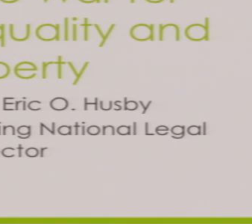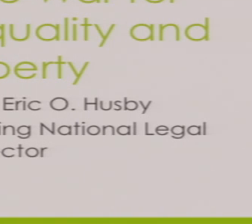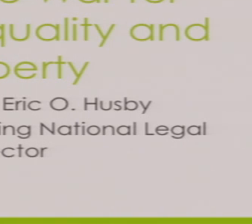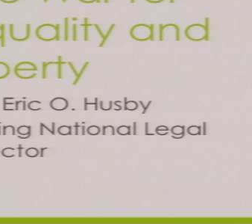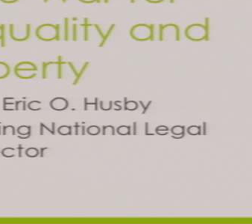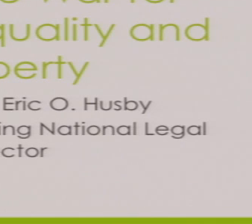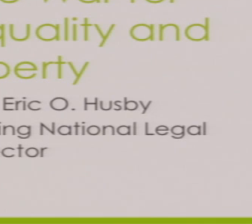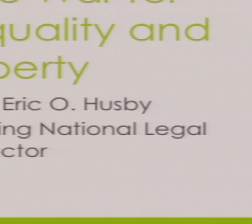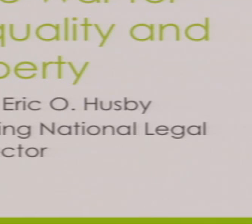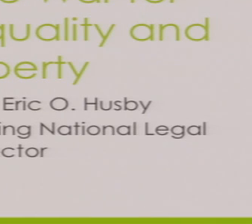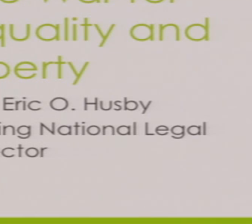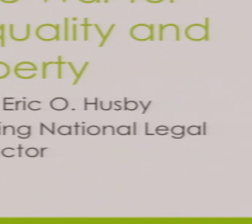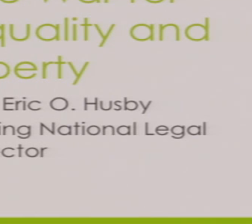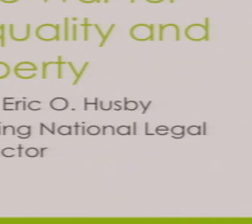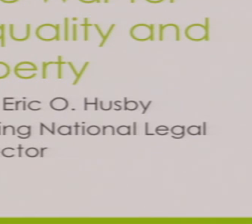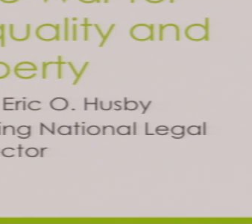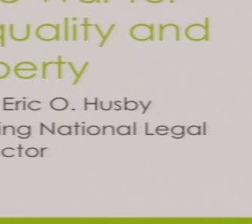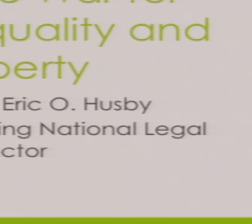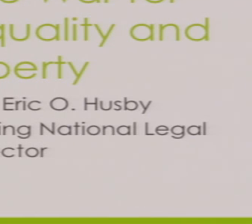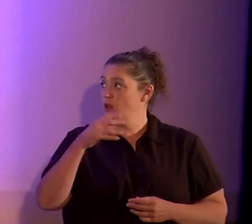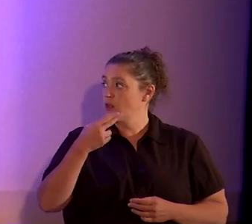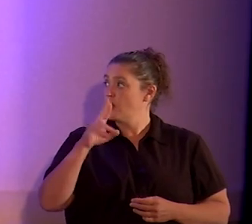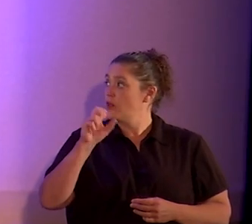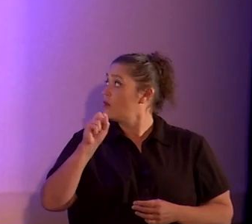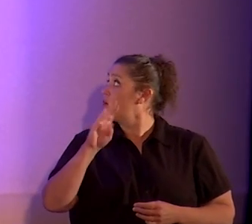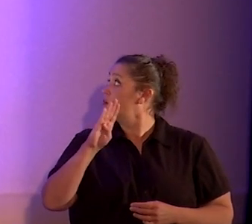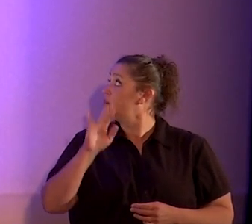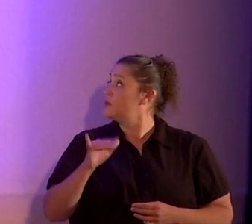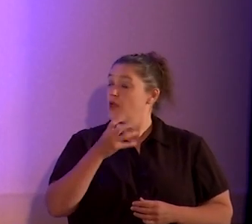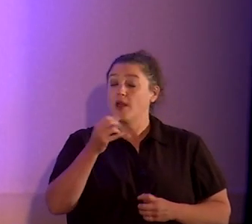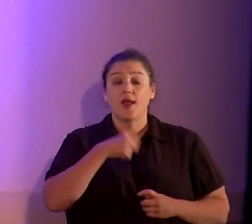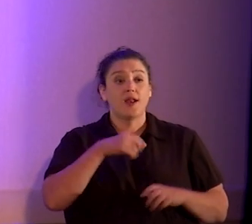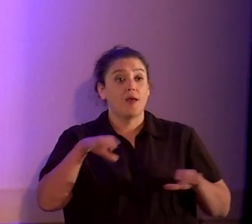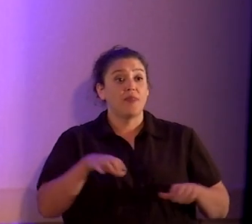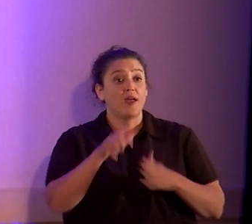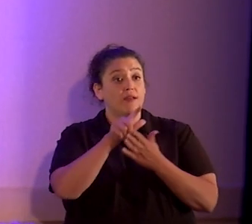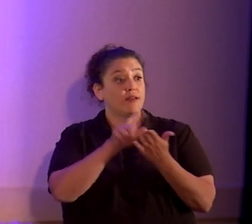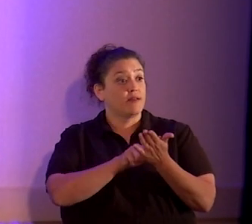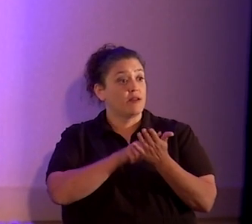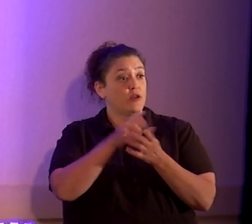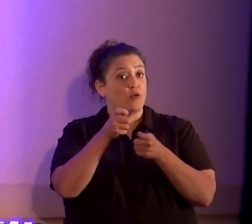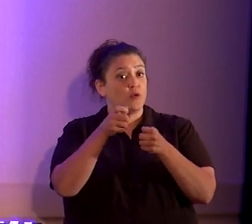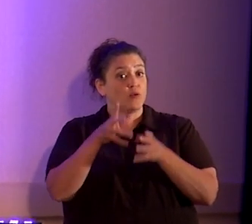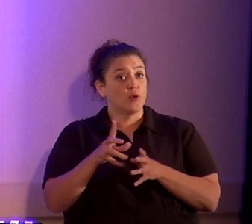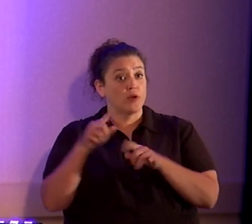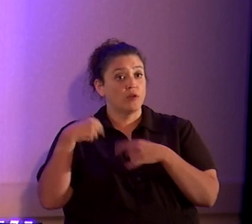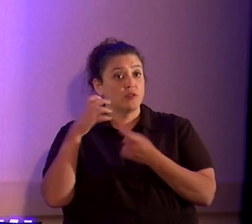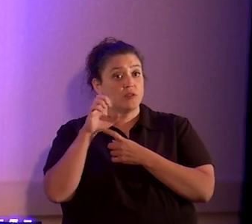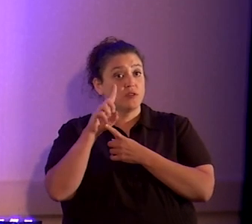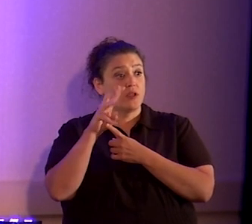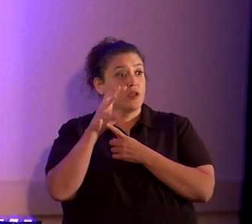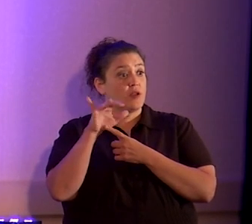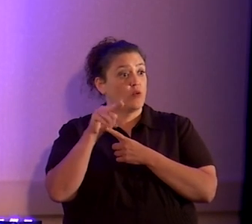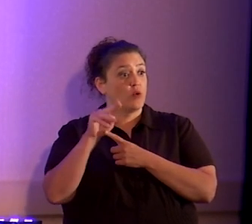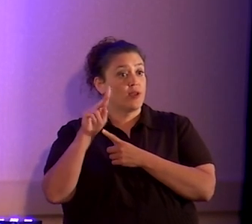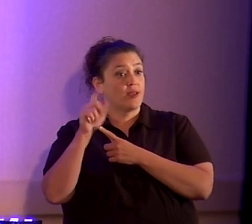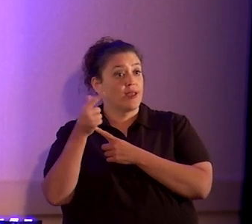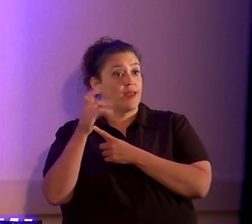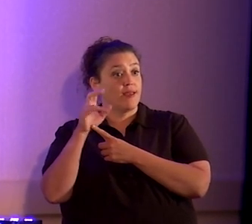Well, my name is Eric Husby, and I'm the acting legal director since Edwin Kagan passed away.